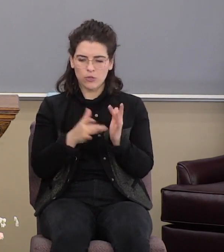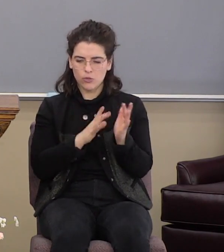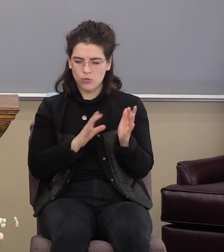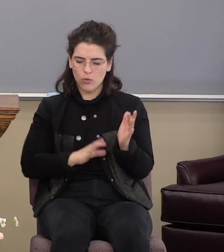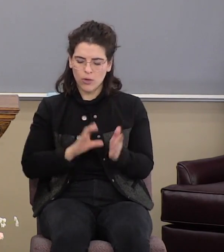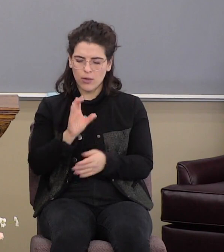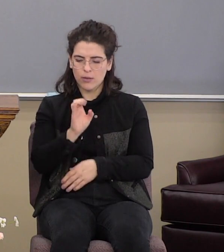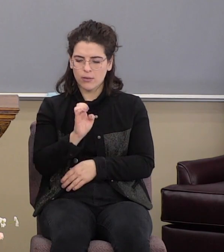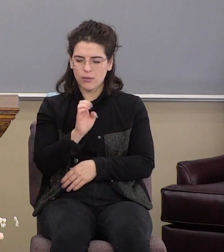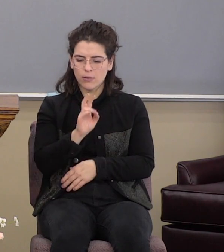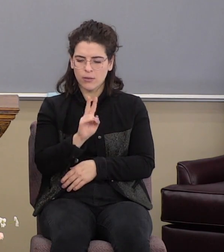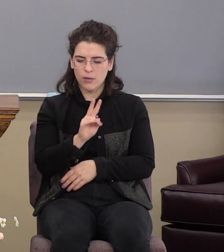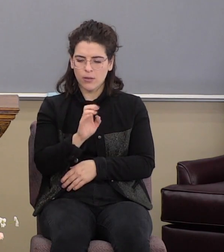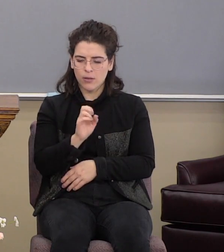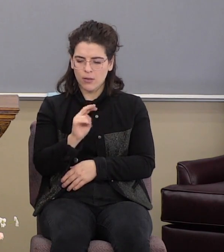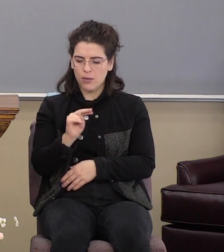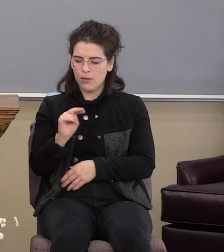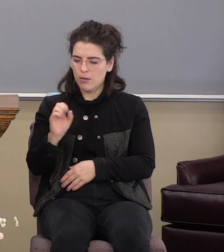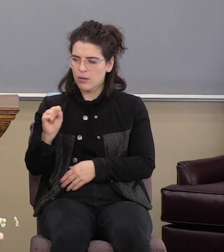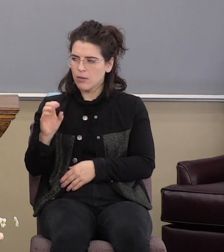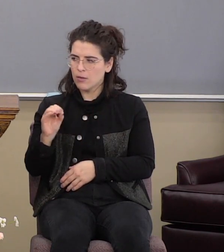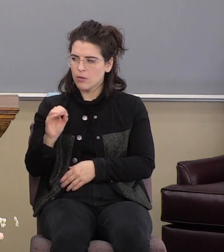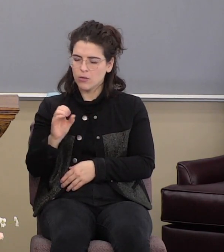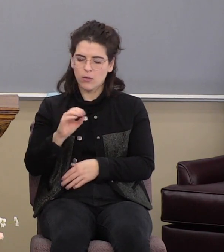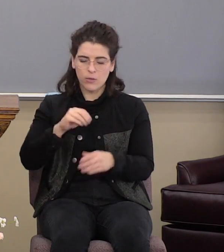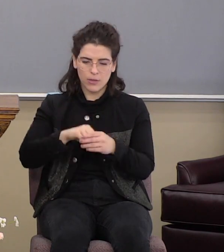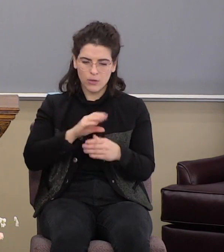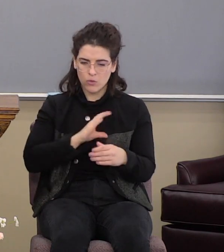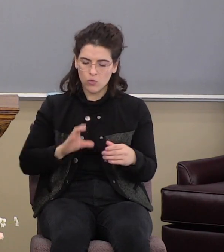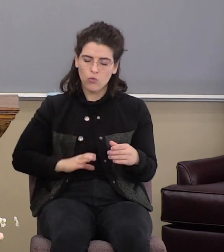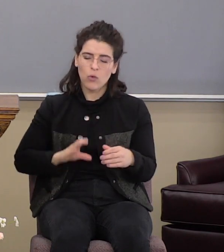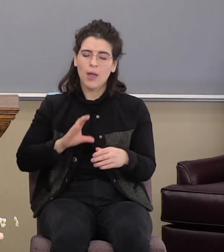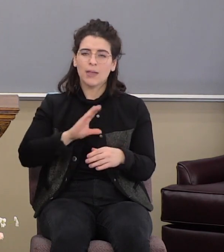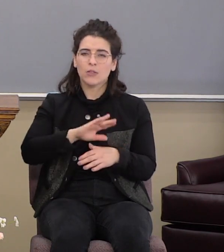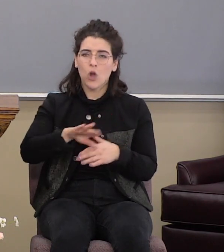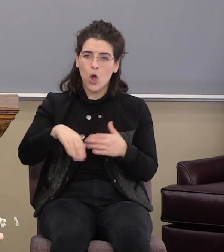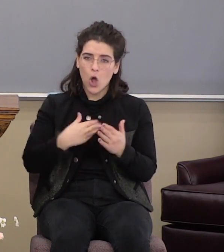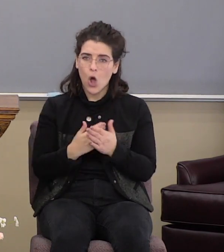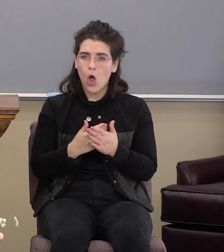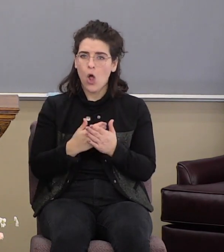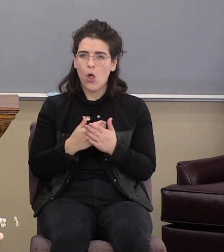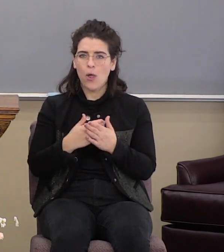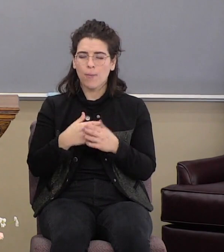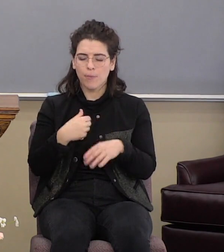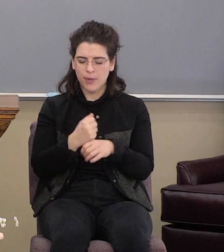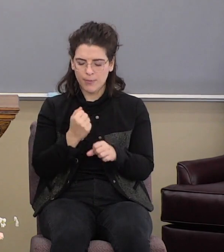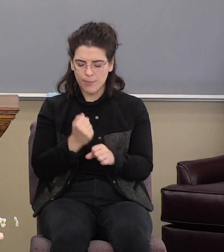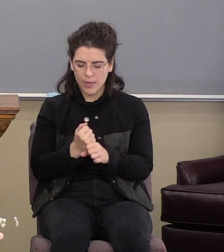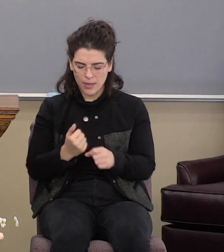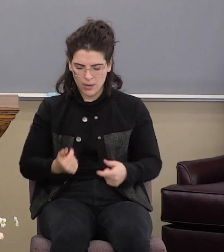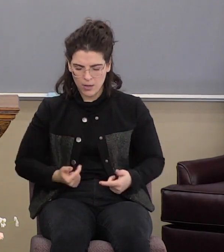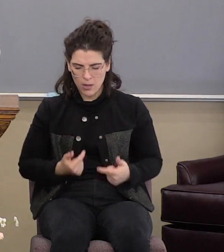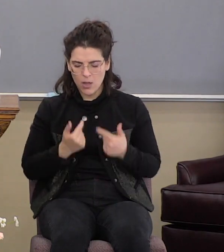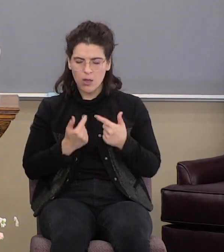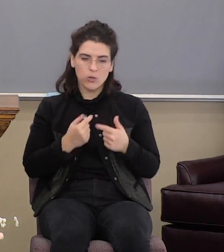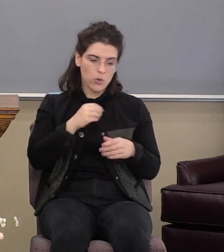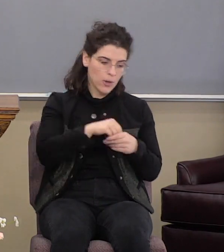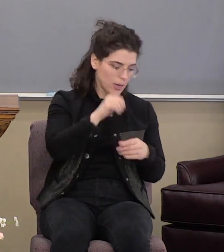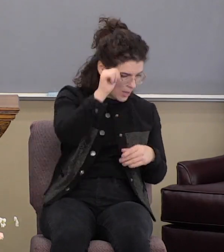Christ shall all be made alive. In Adam do all